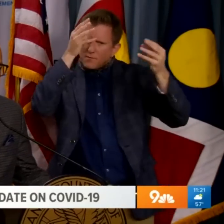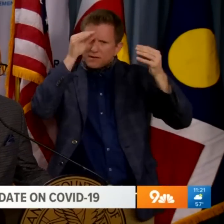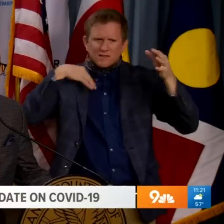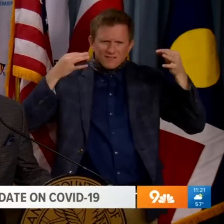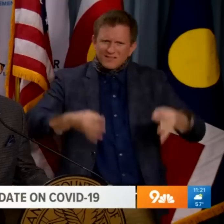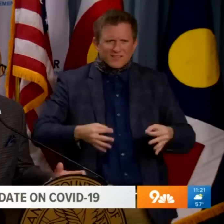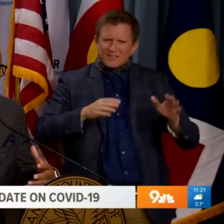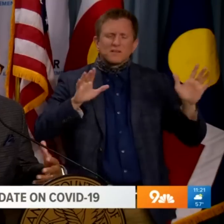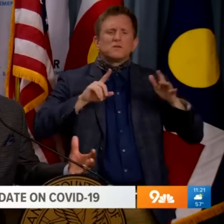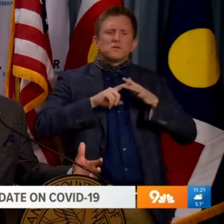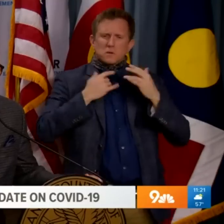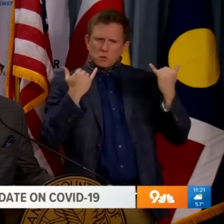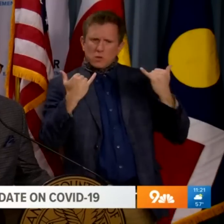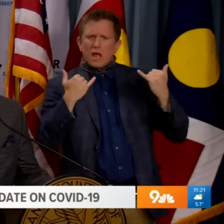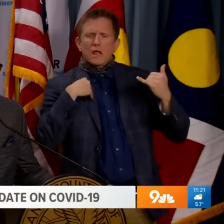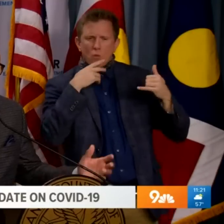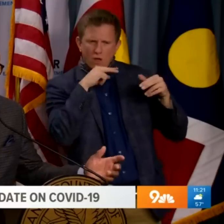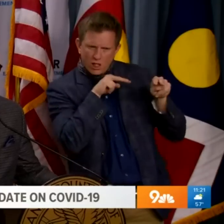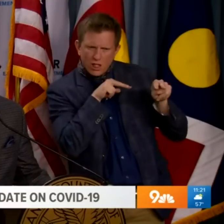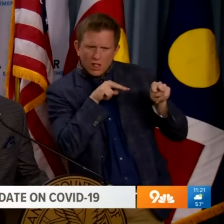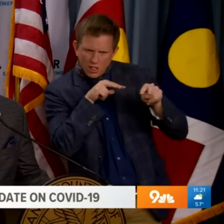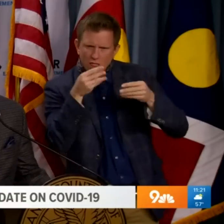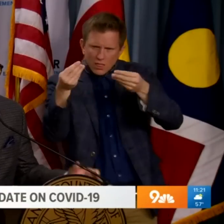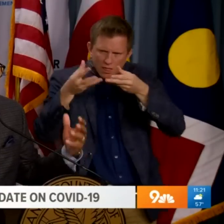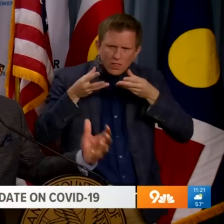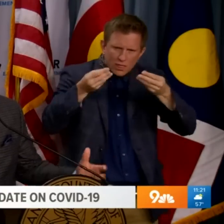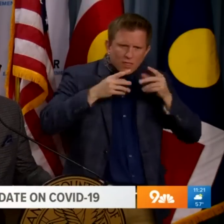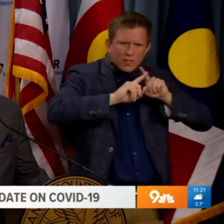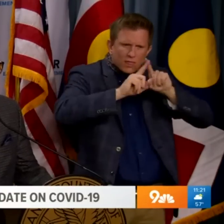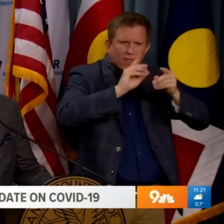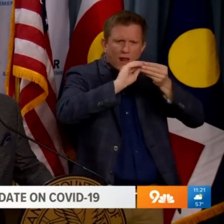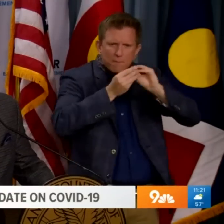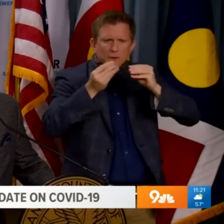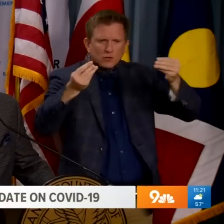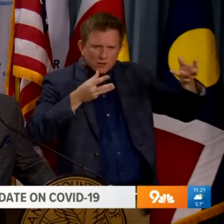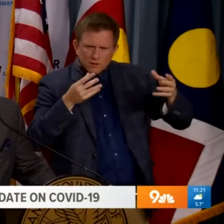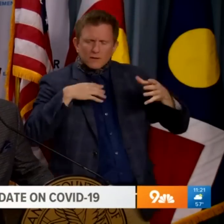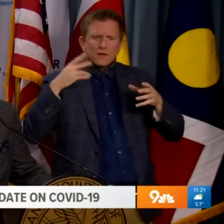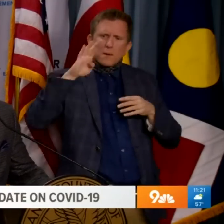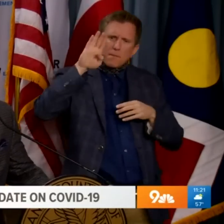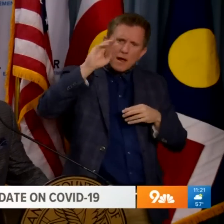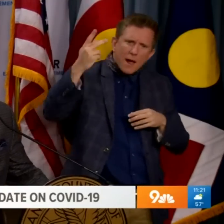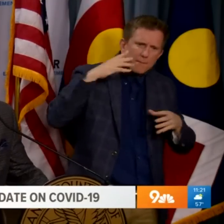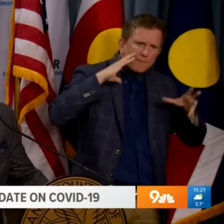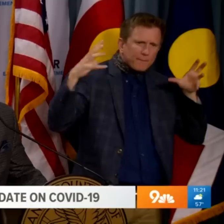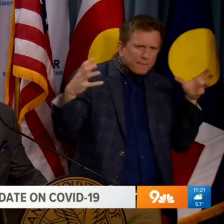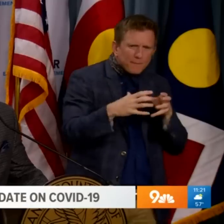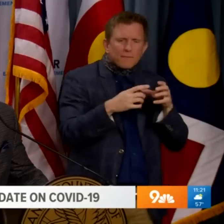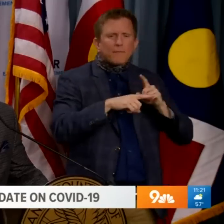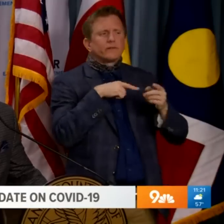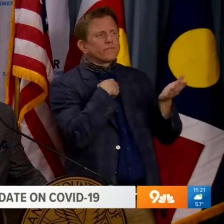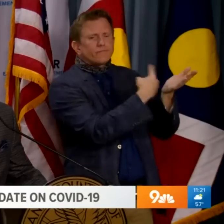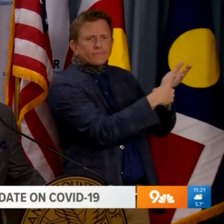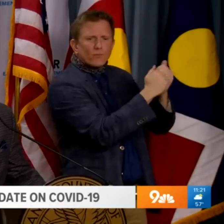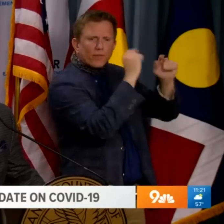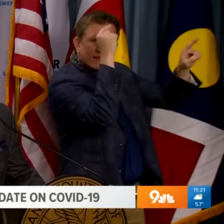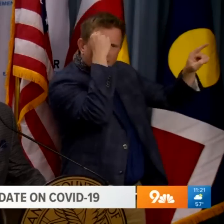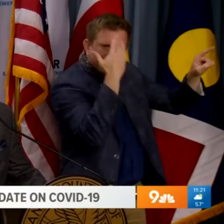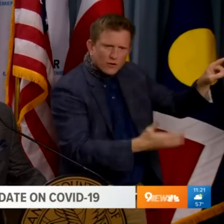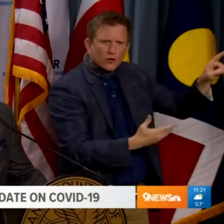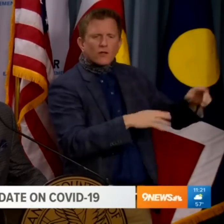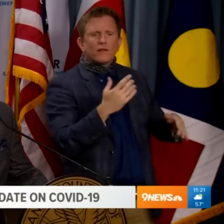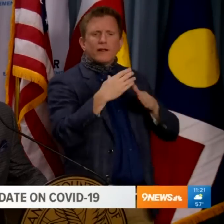the state and the city's stay-home orders on their end date is pretty much a done deal. Is that fair to say? No. I